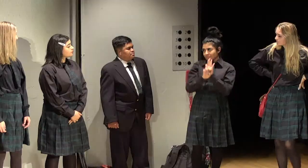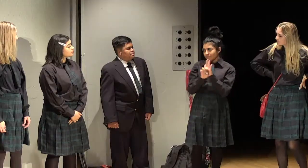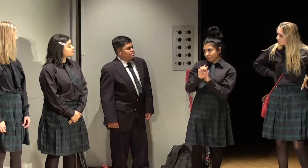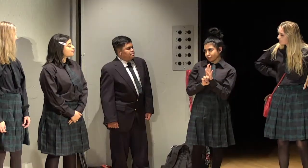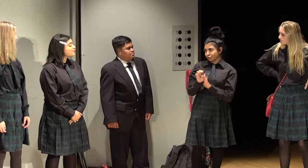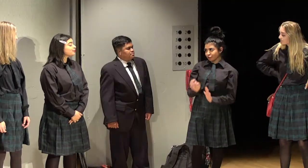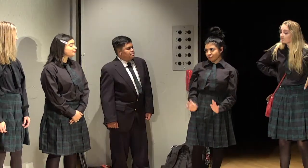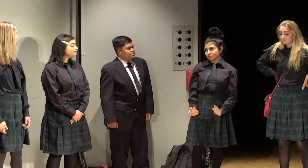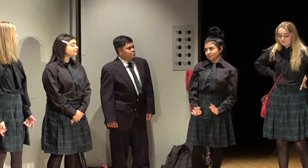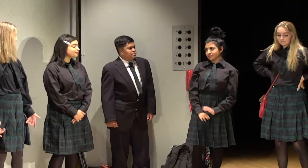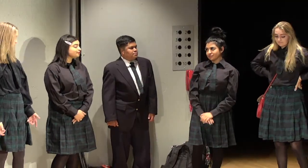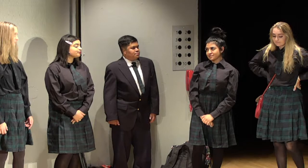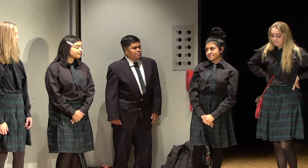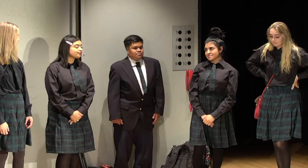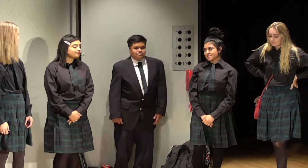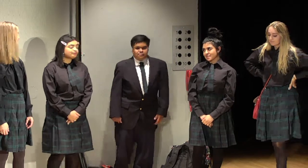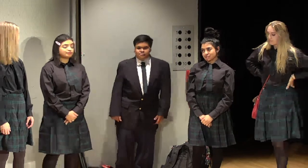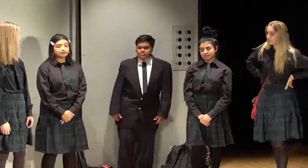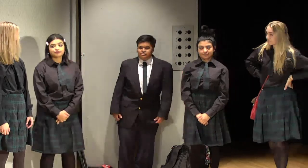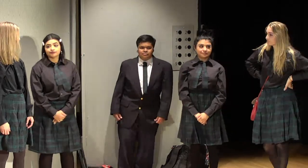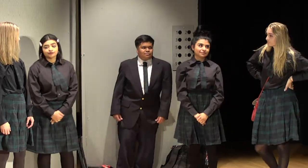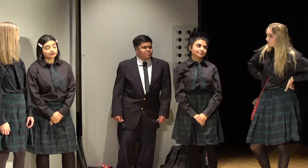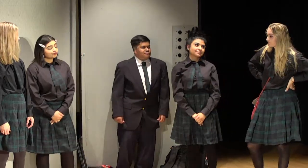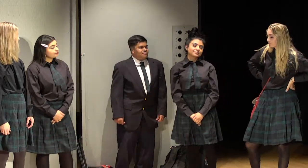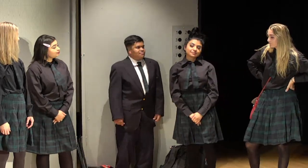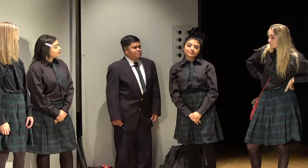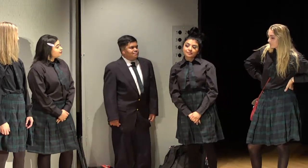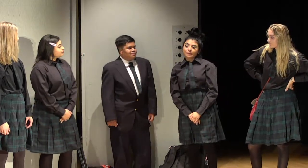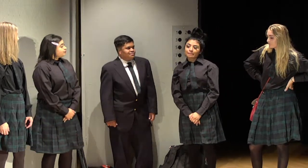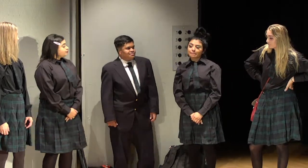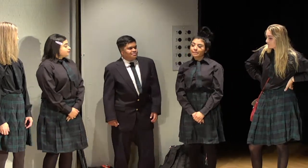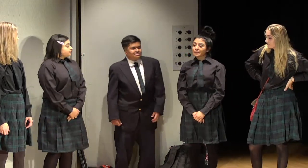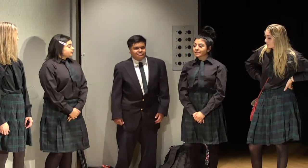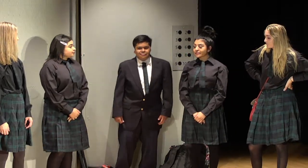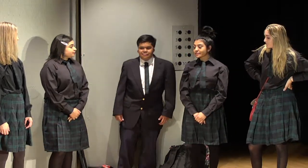we need to get off this stupid elevator. Yeah.